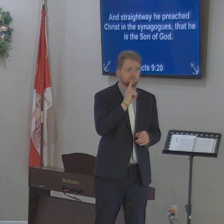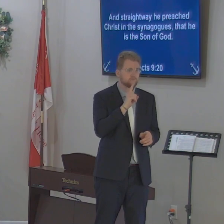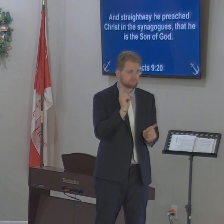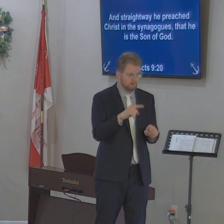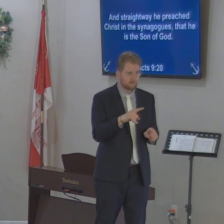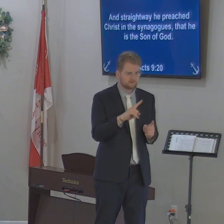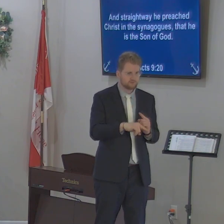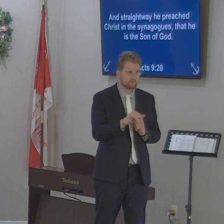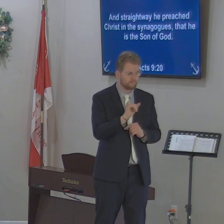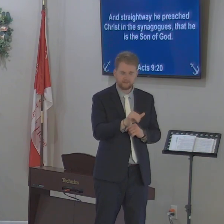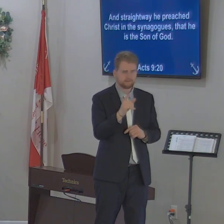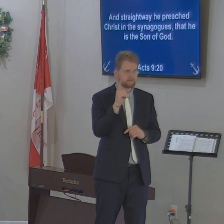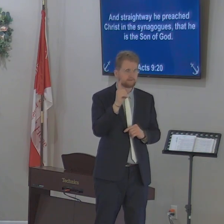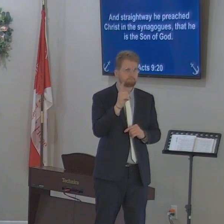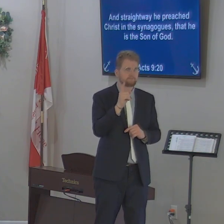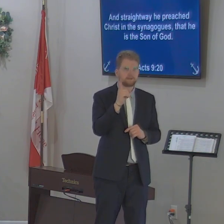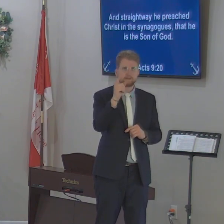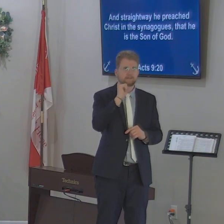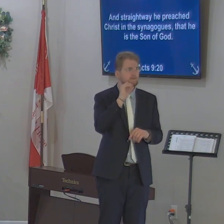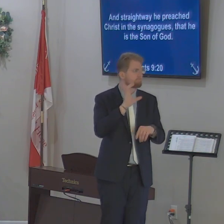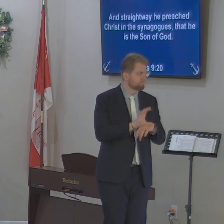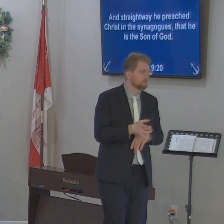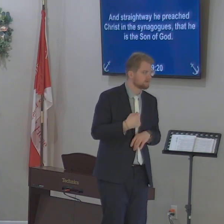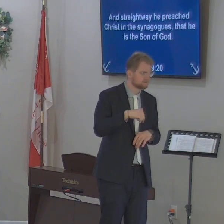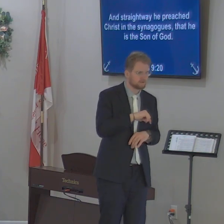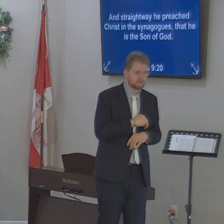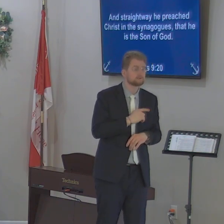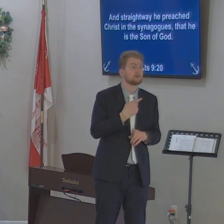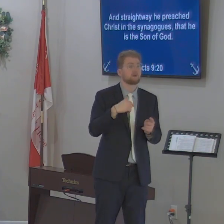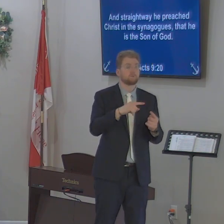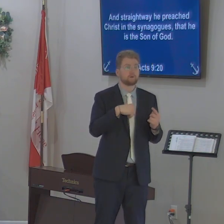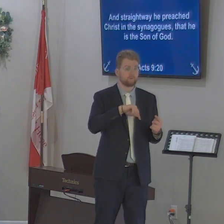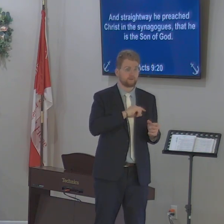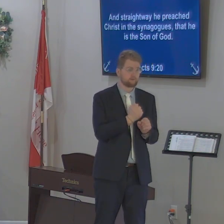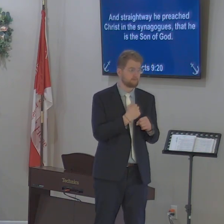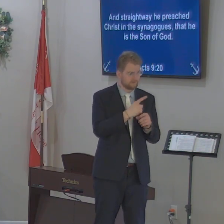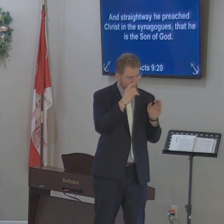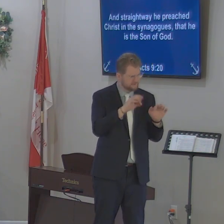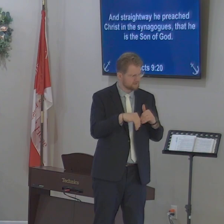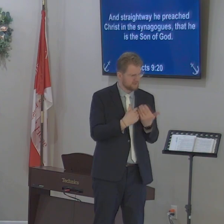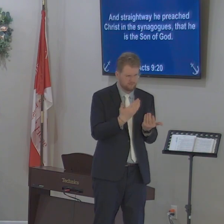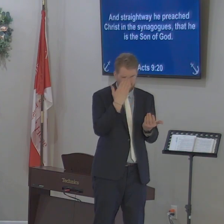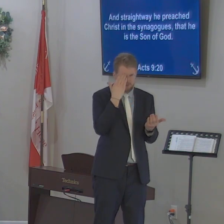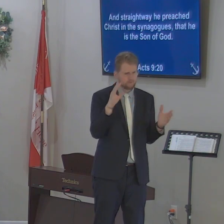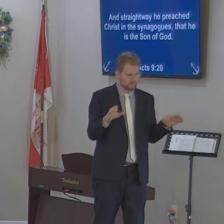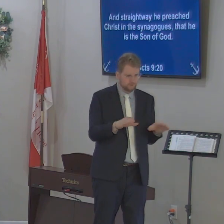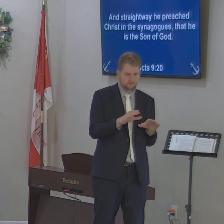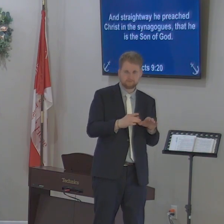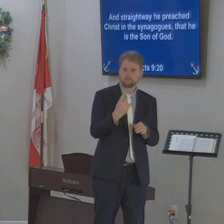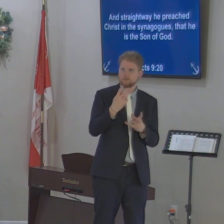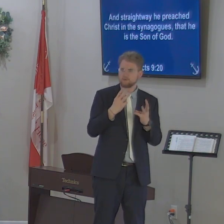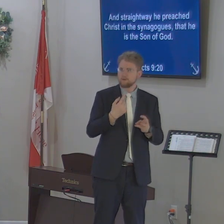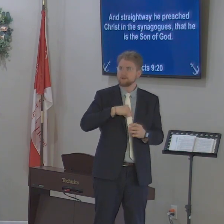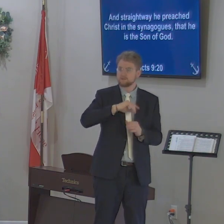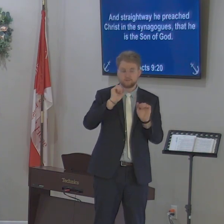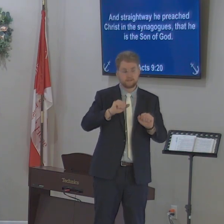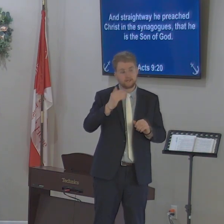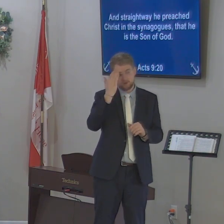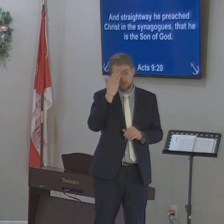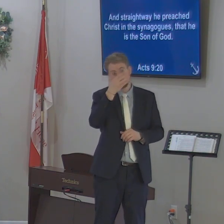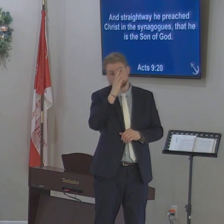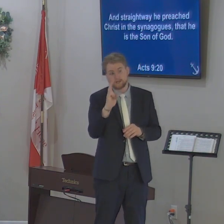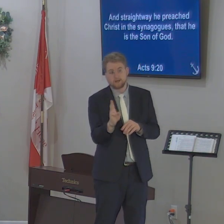us. Once we make that decision, how do we know that we are doing it? Well, one of the ways we can know is that God uses service. He uses